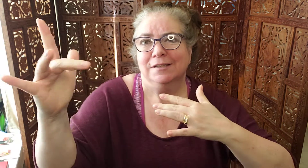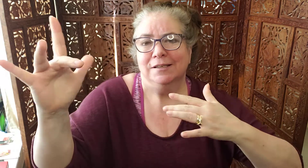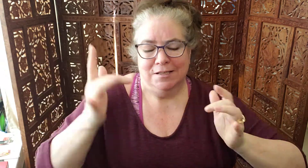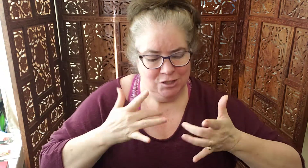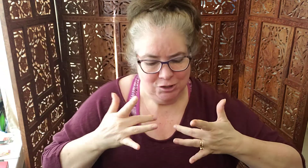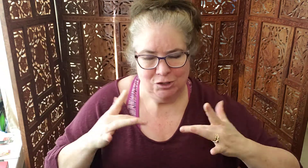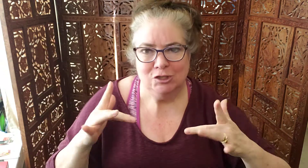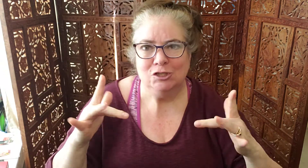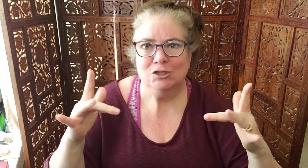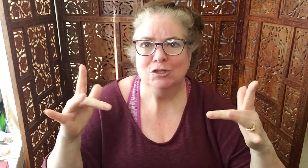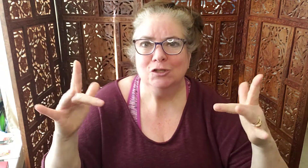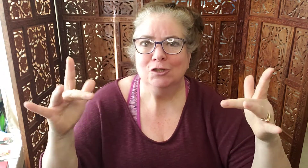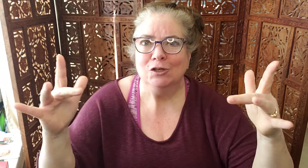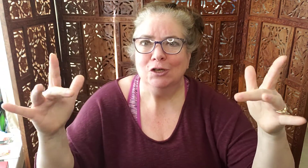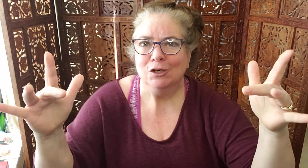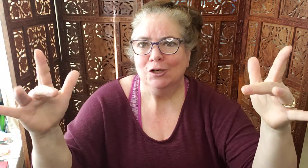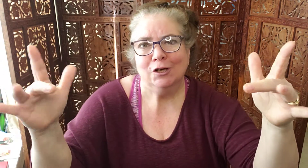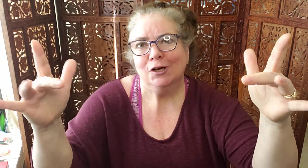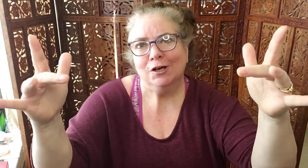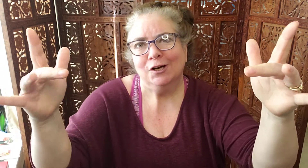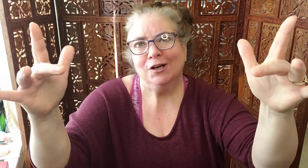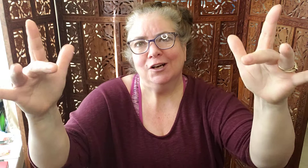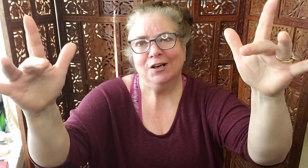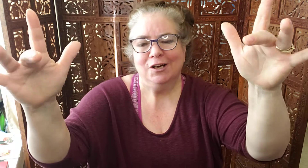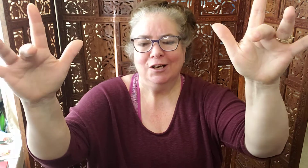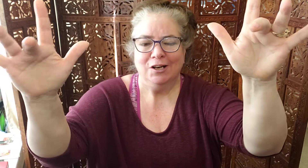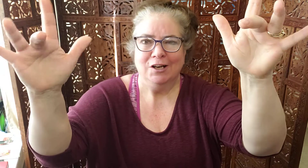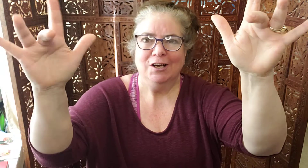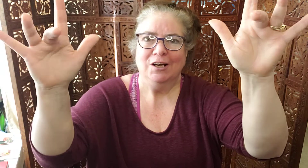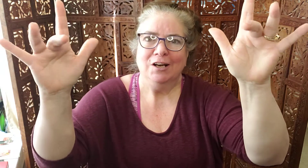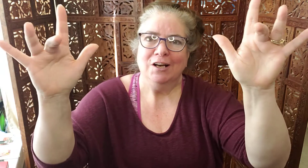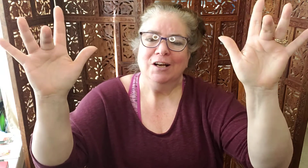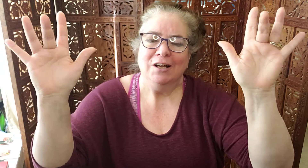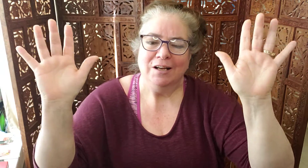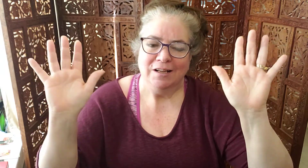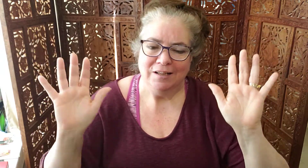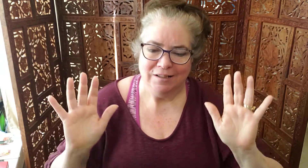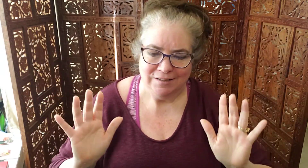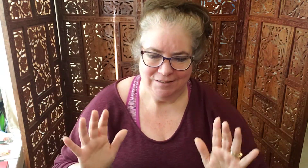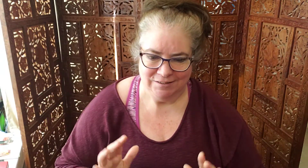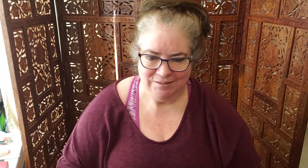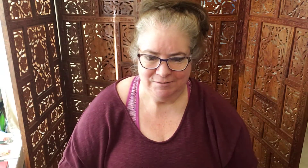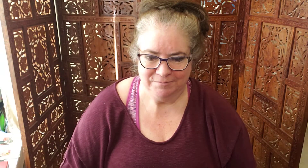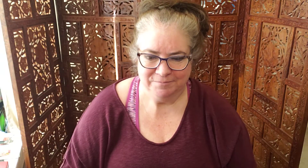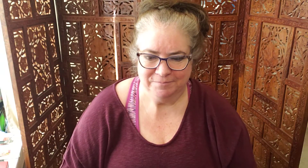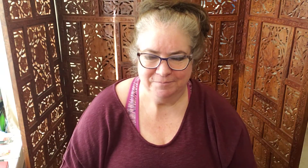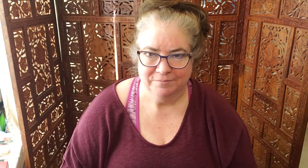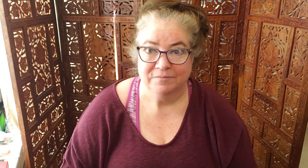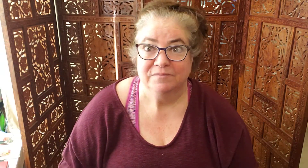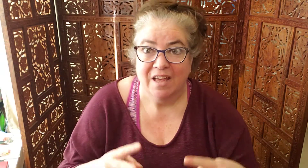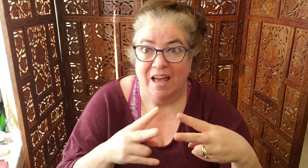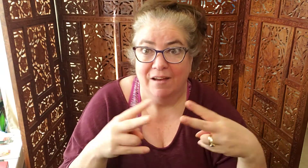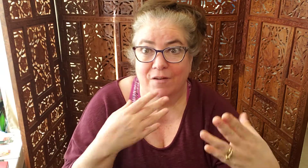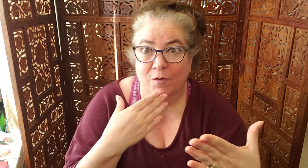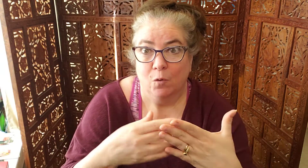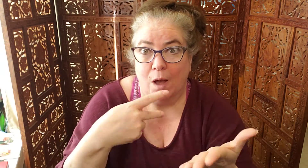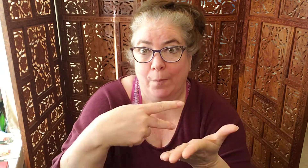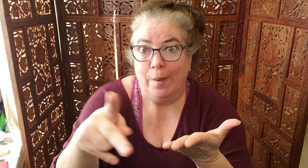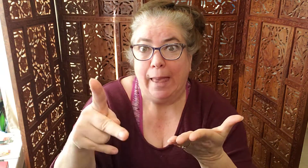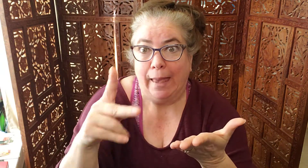Pretty girl is just like a pretty jewel. A very well-paid pretty